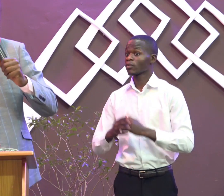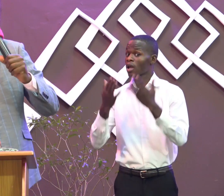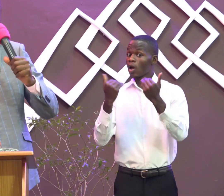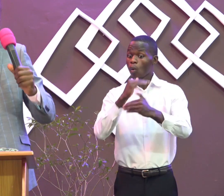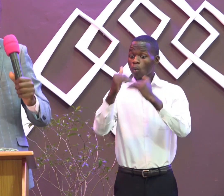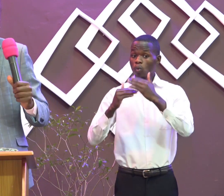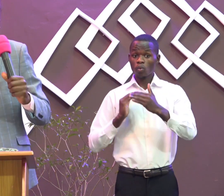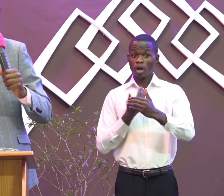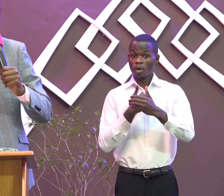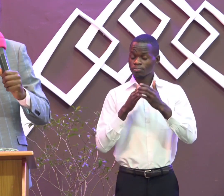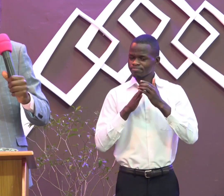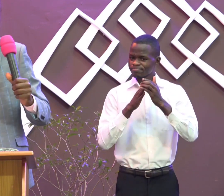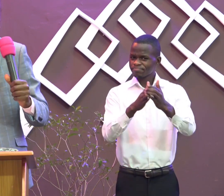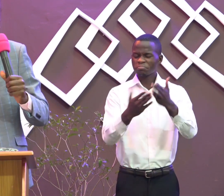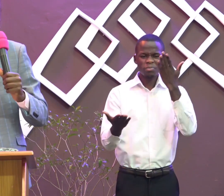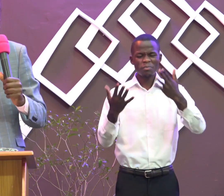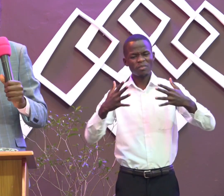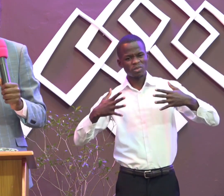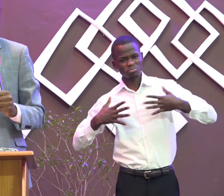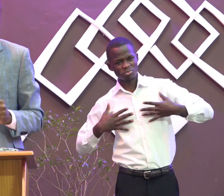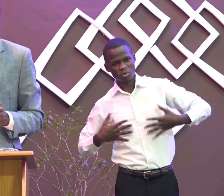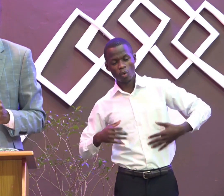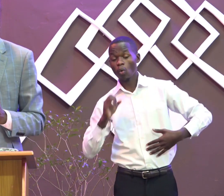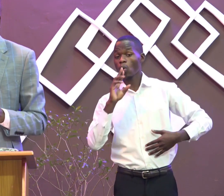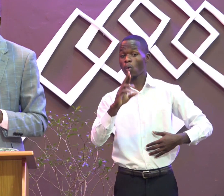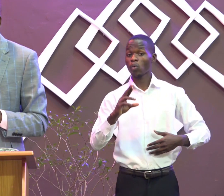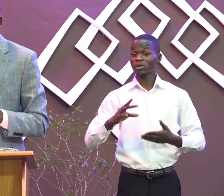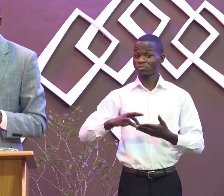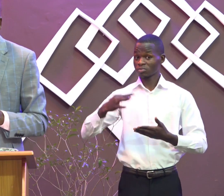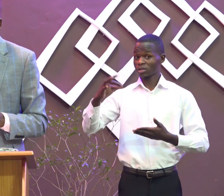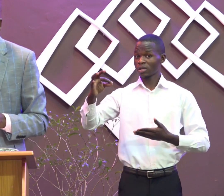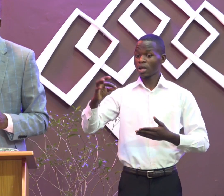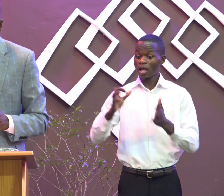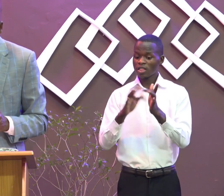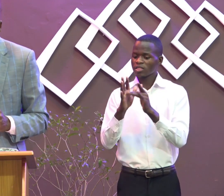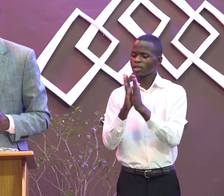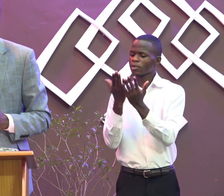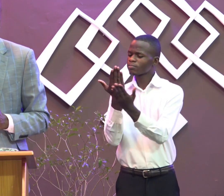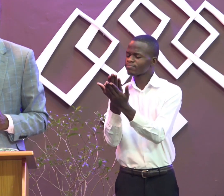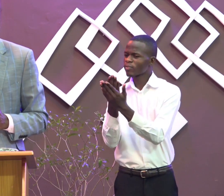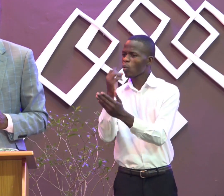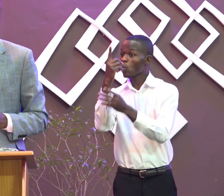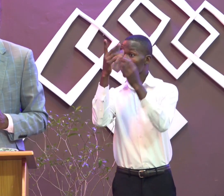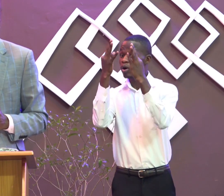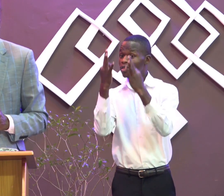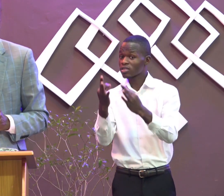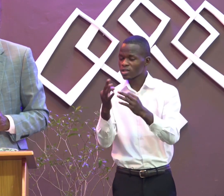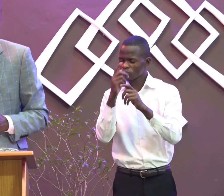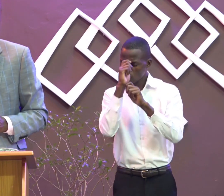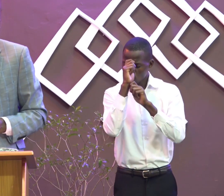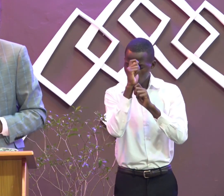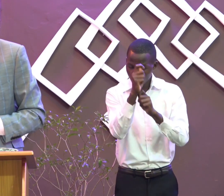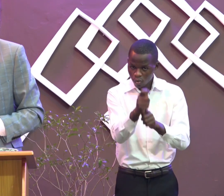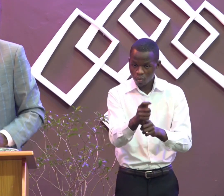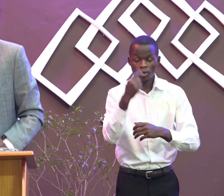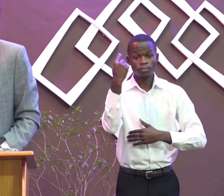Abatukulembera bonna bonna obaba amubiri obaba amoyo Bible tusubira okuba samwe kitiibwa. The Bible expects us